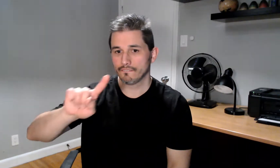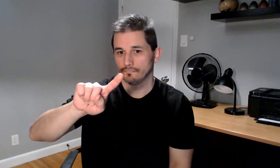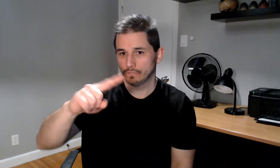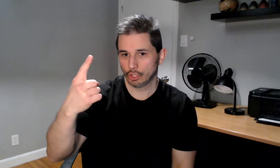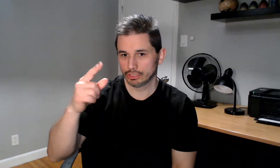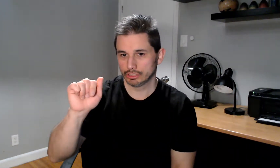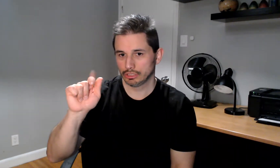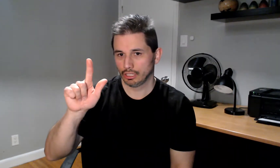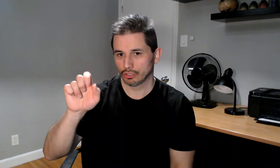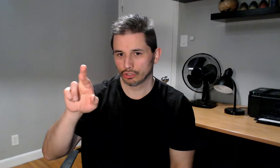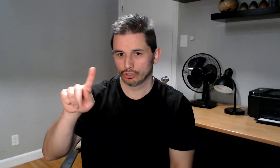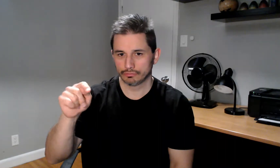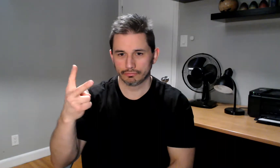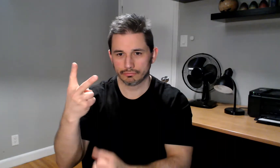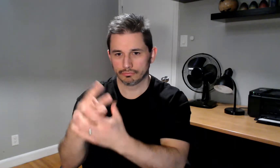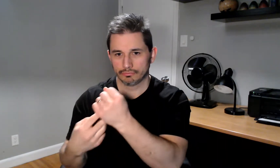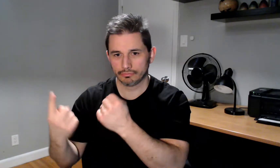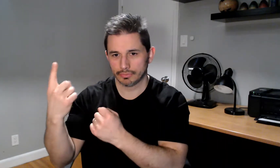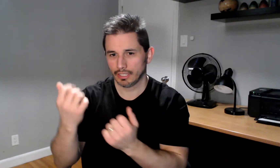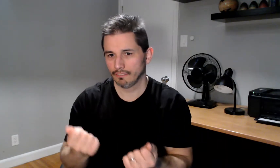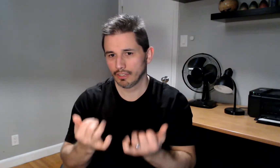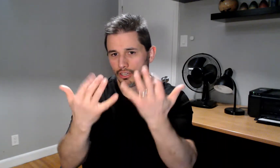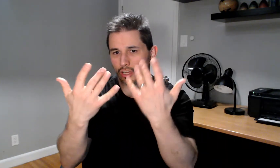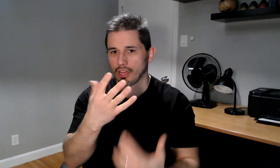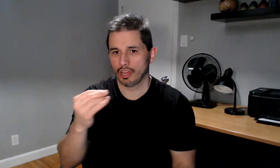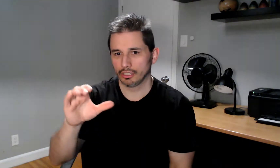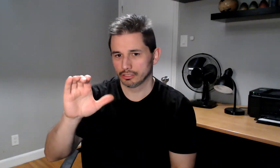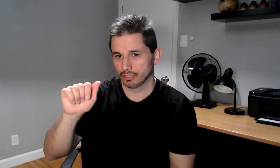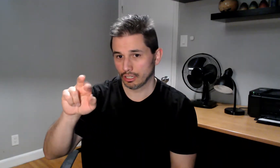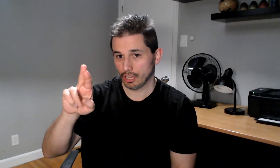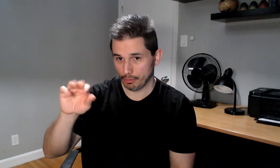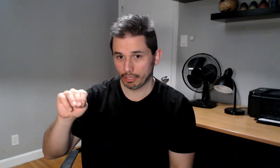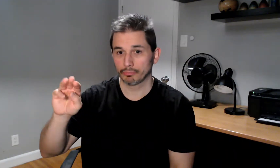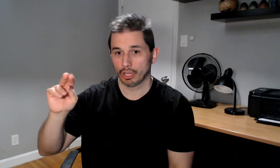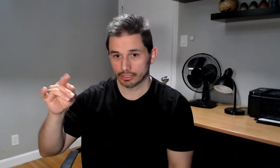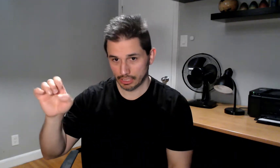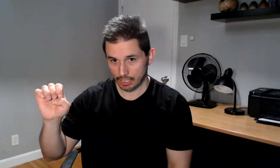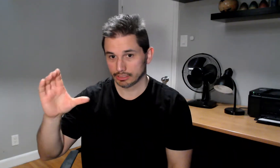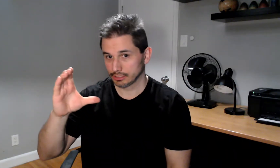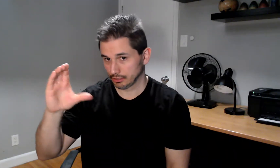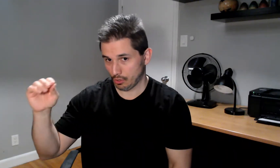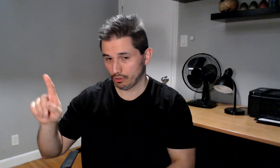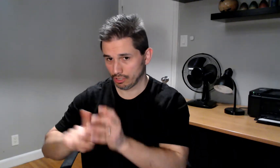And this is the First Alert 2-in-1 fire and carbon monoxide alarm.